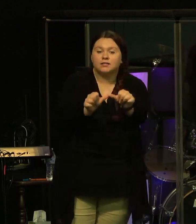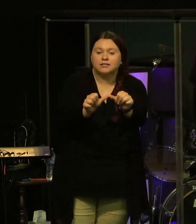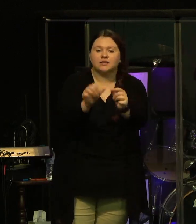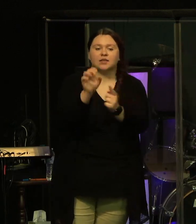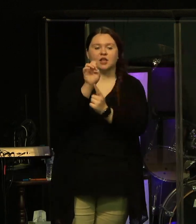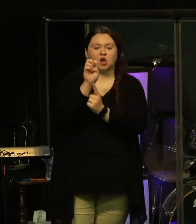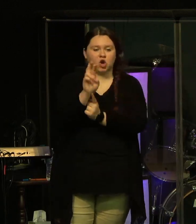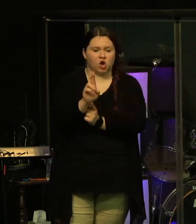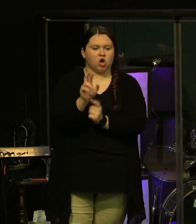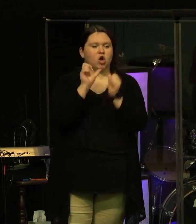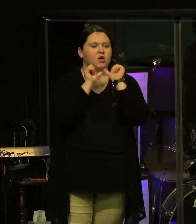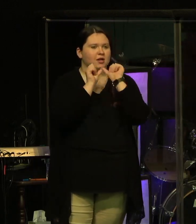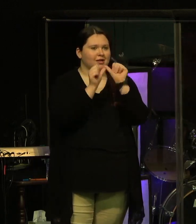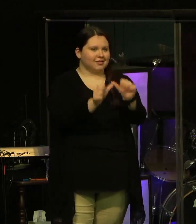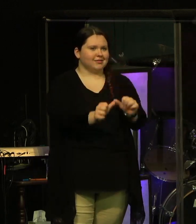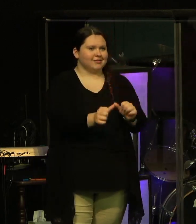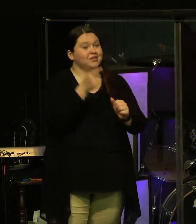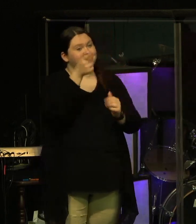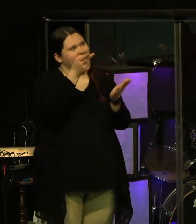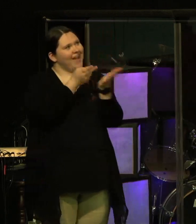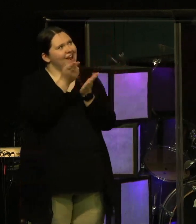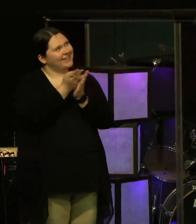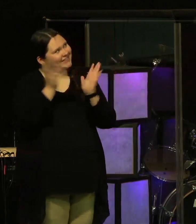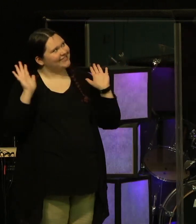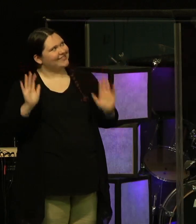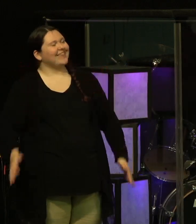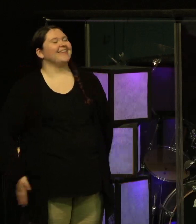That's right. At least he's honest. That's right.